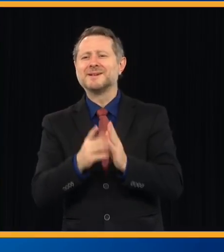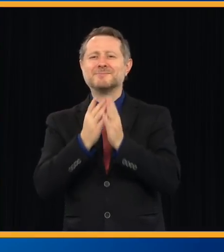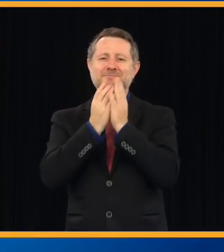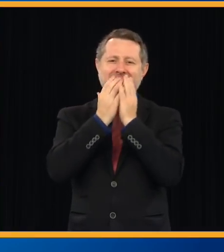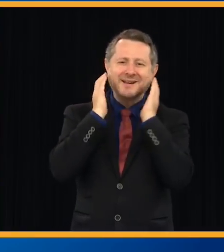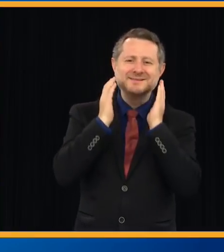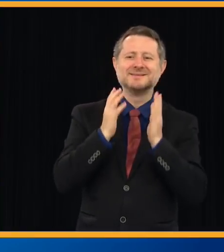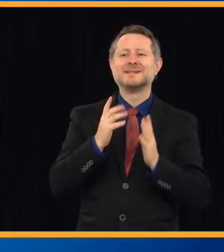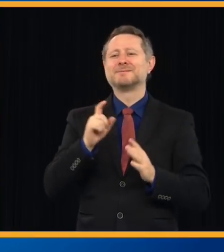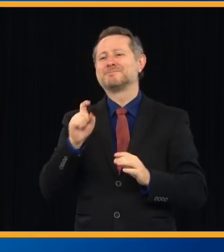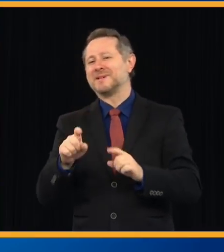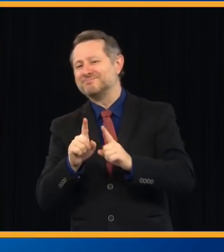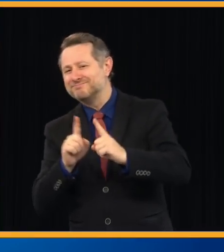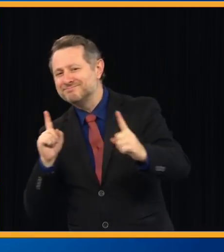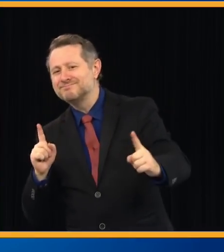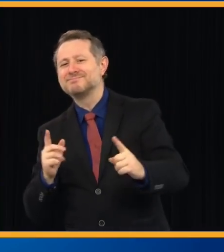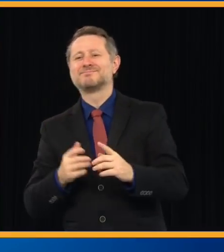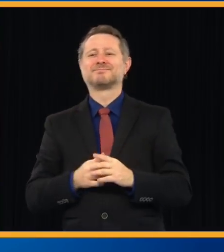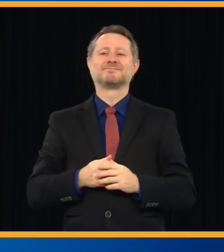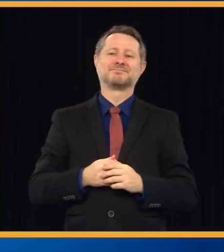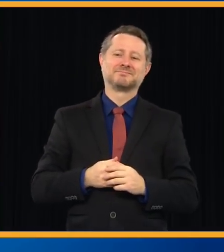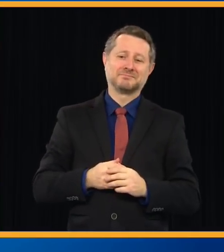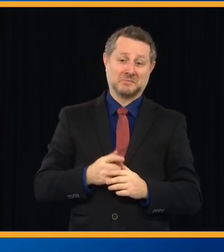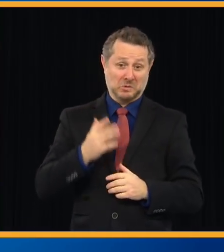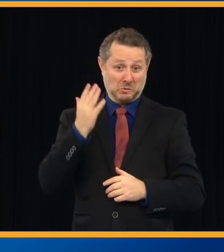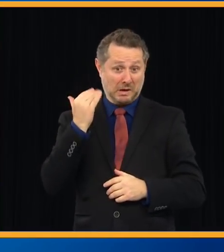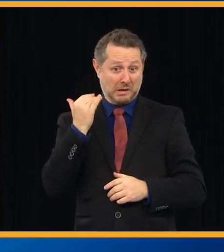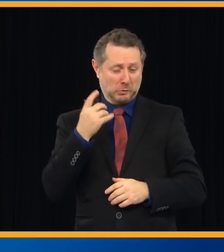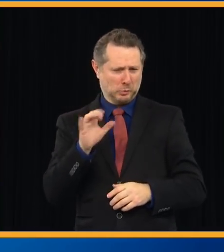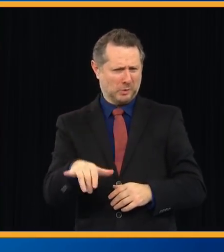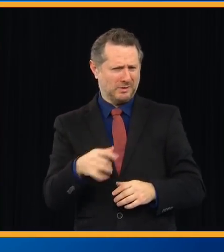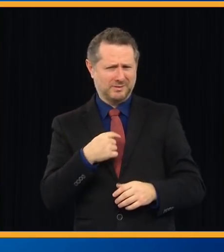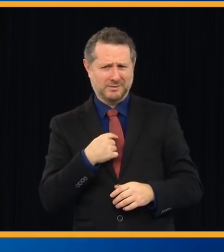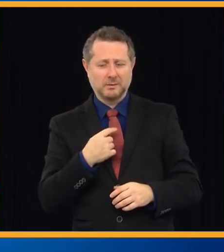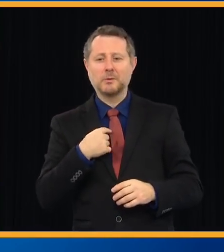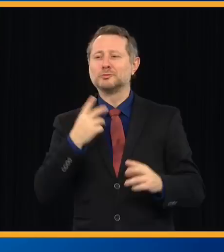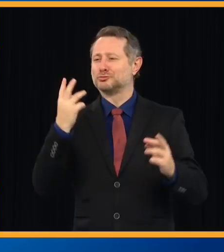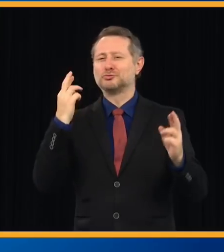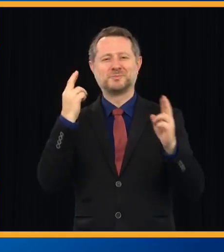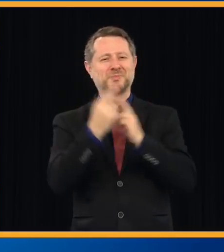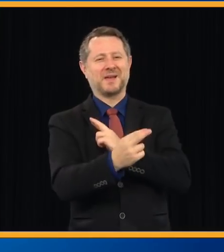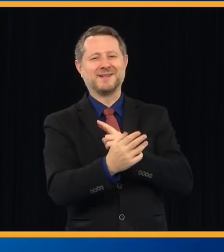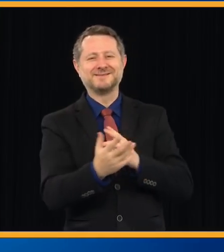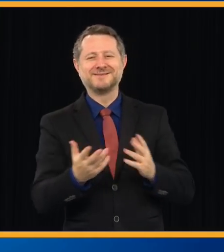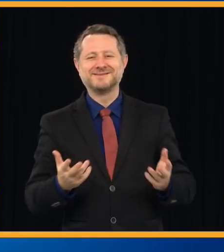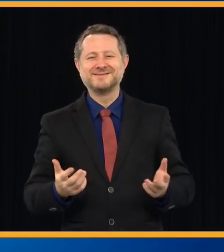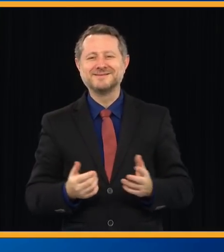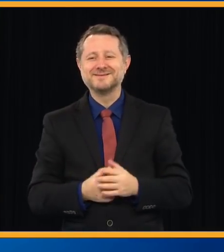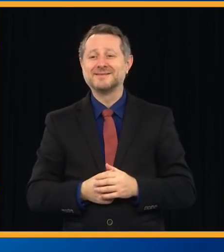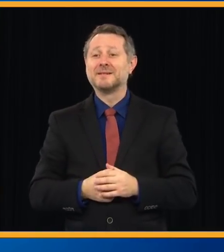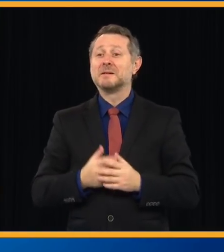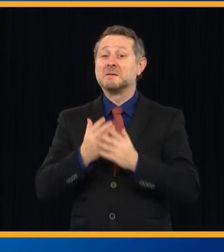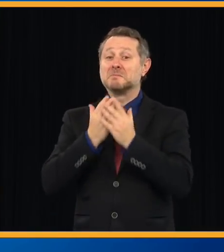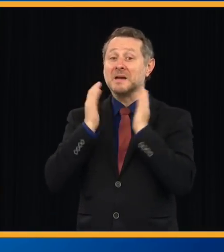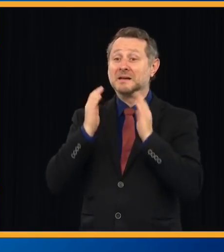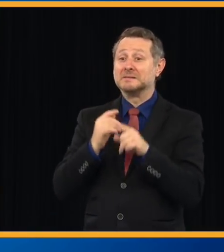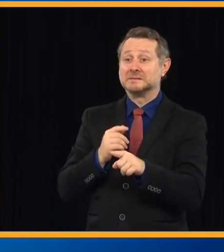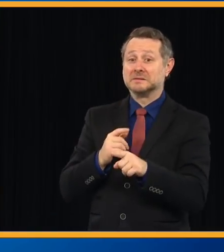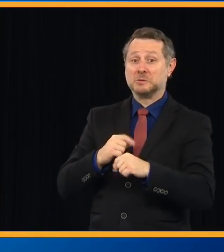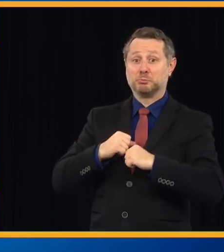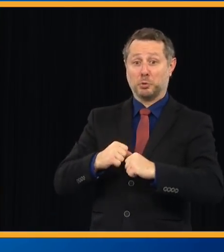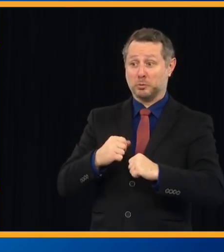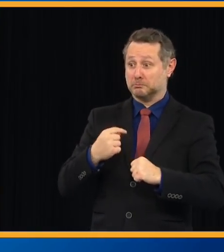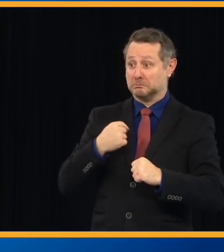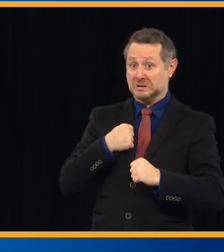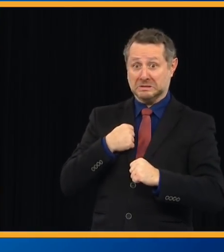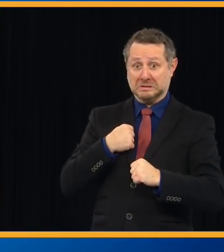this. That's out of respect one for the other. I love the metaphor of the mask. The mask does not protect me. I wear the